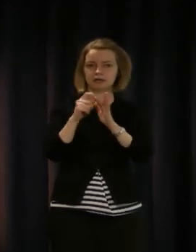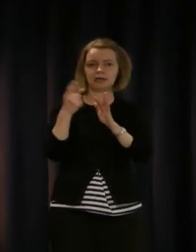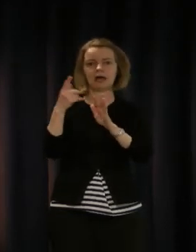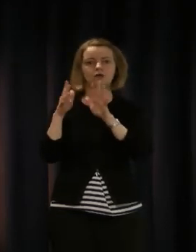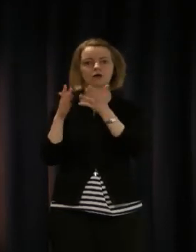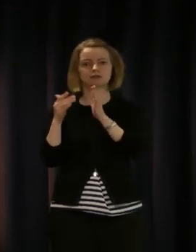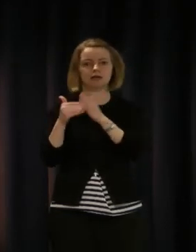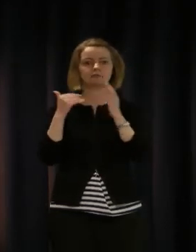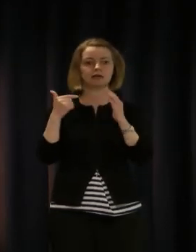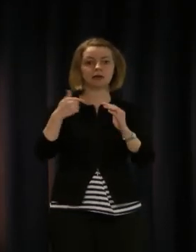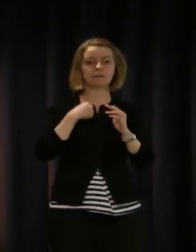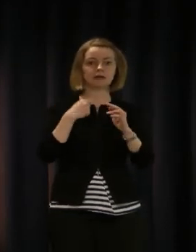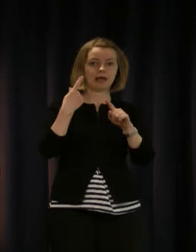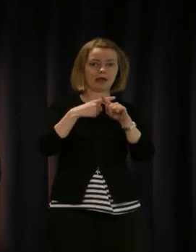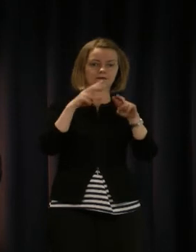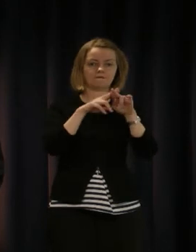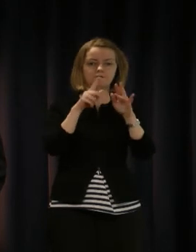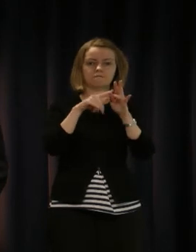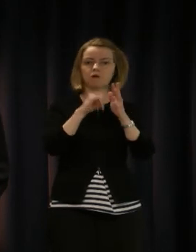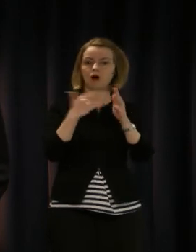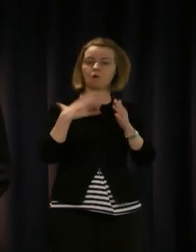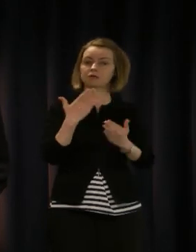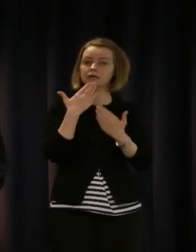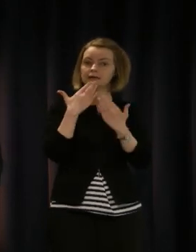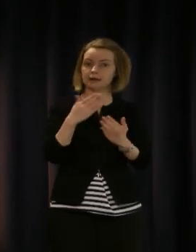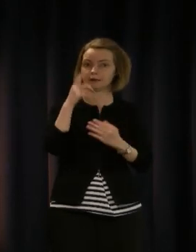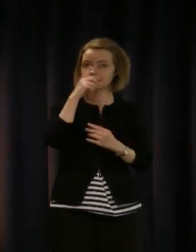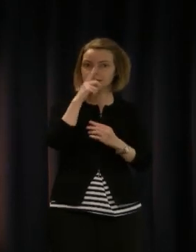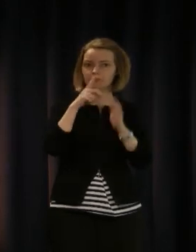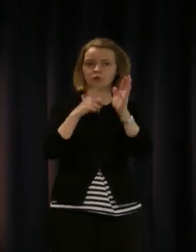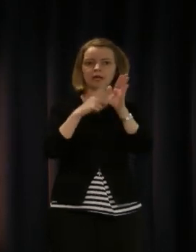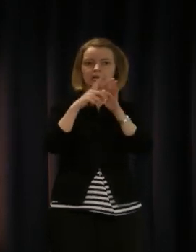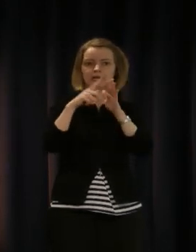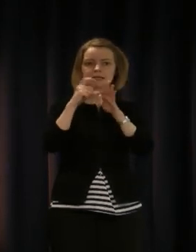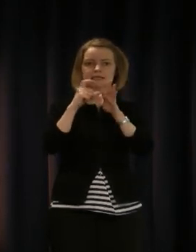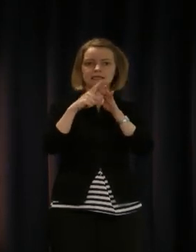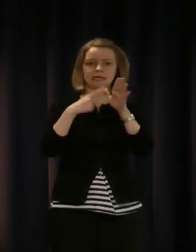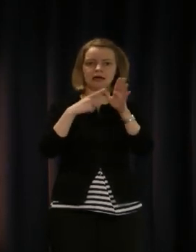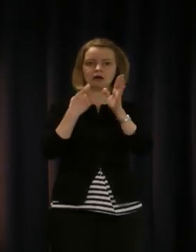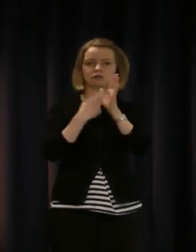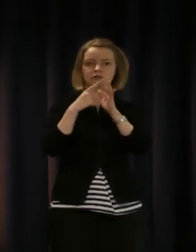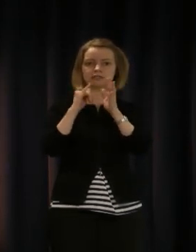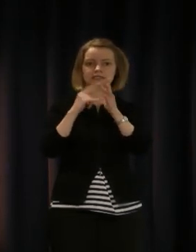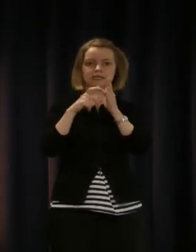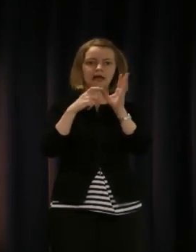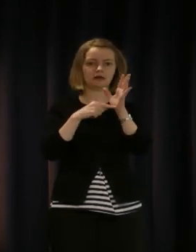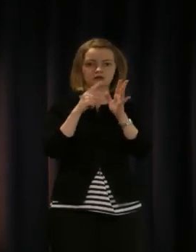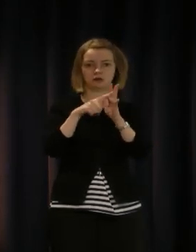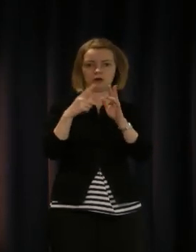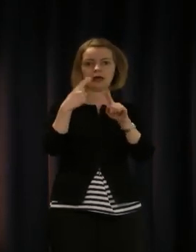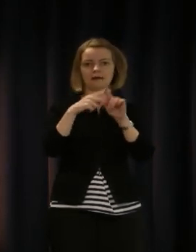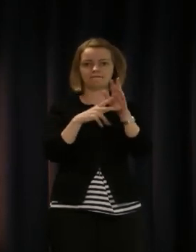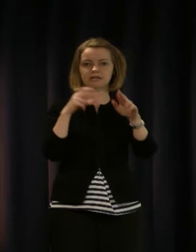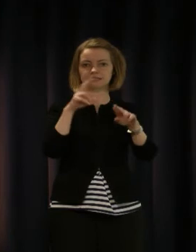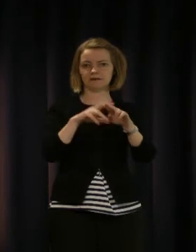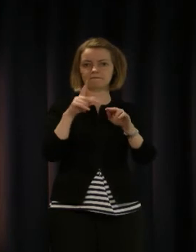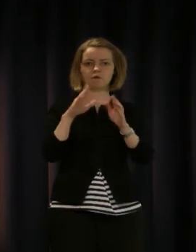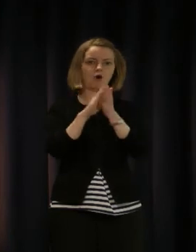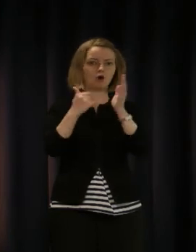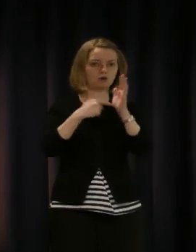on behalf of FOS, I'd very much like to thank Lydia Rizzicato and VicDeaf for hosting the